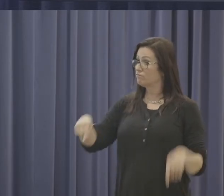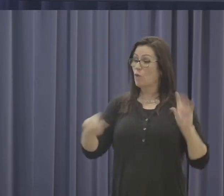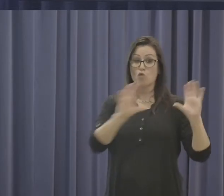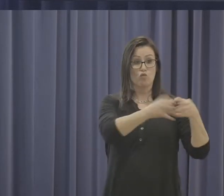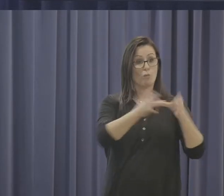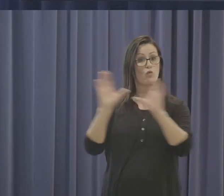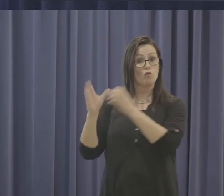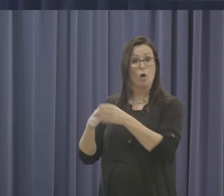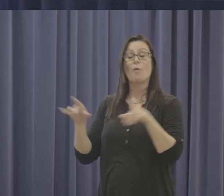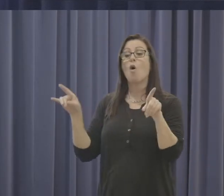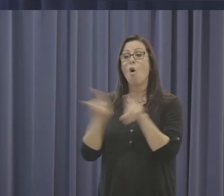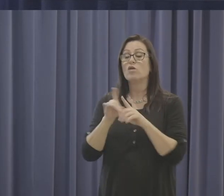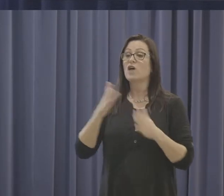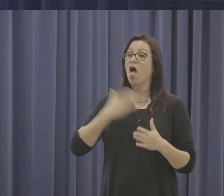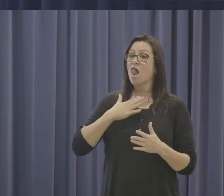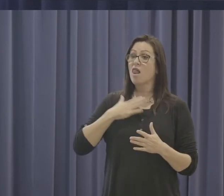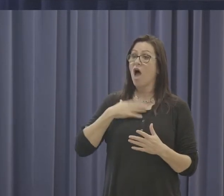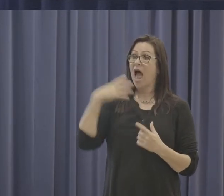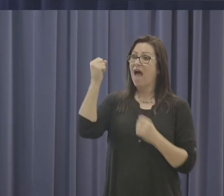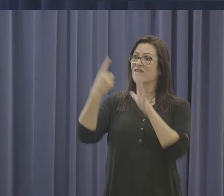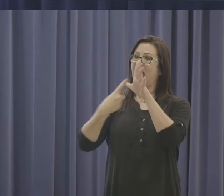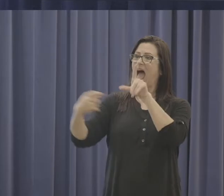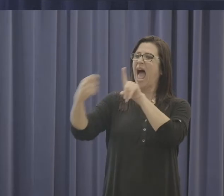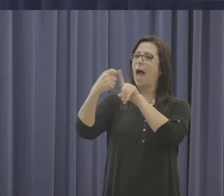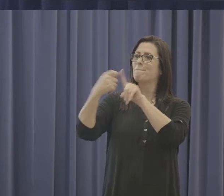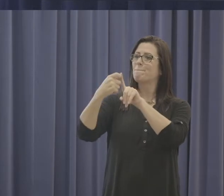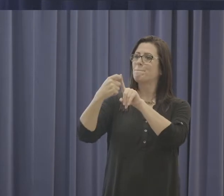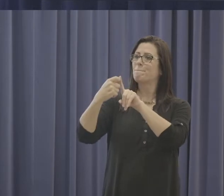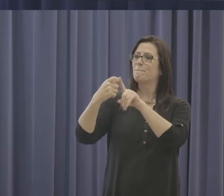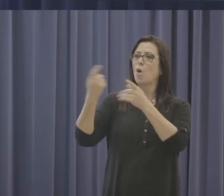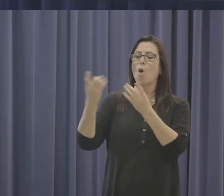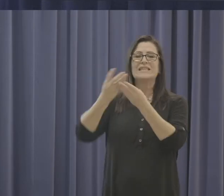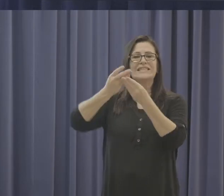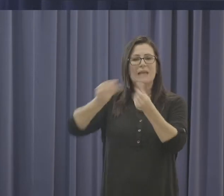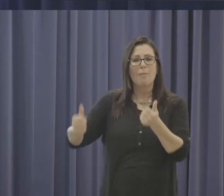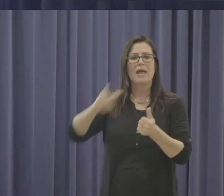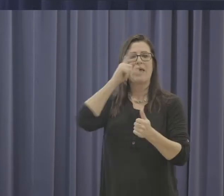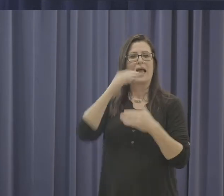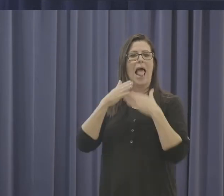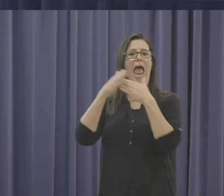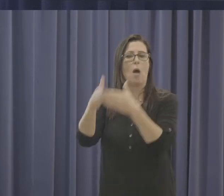groups also liked the concept of an app or an electronic solution.